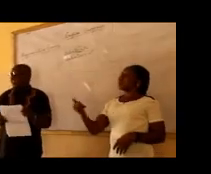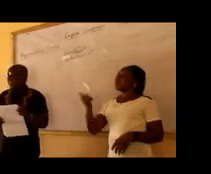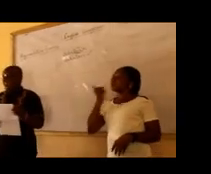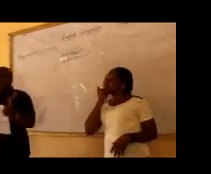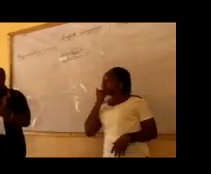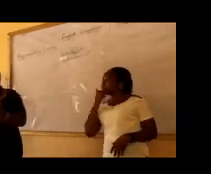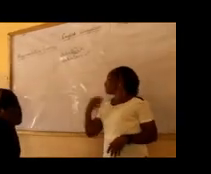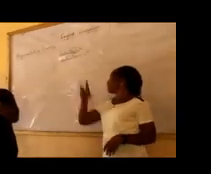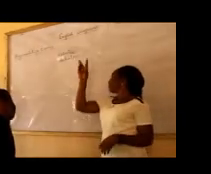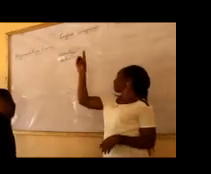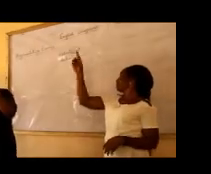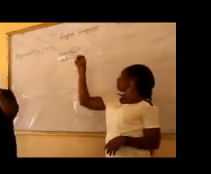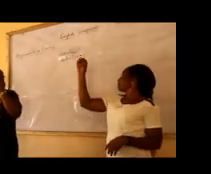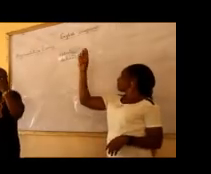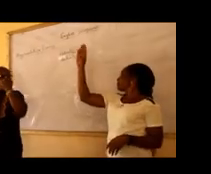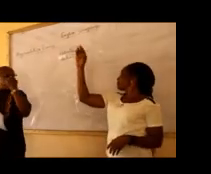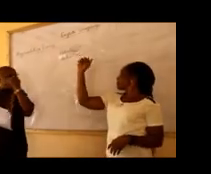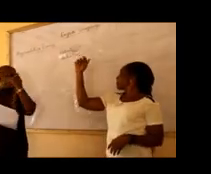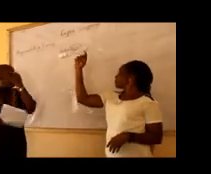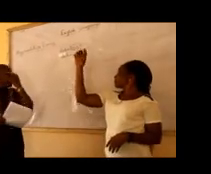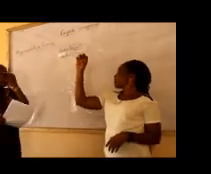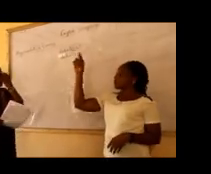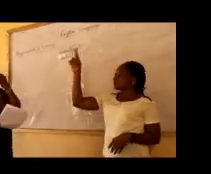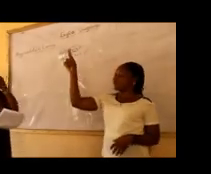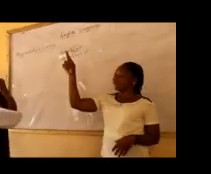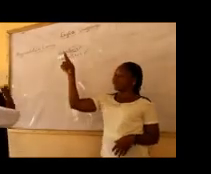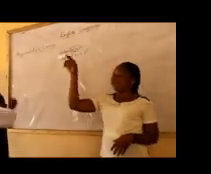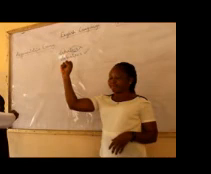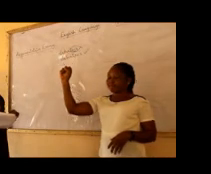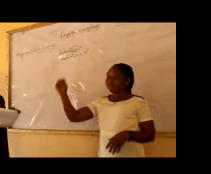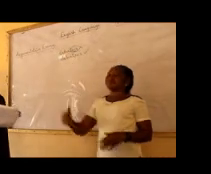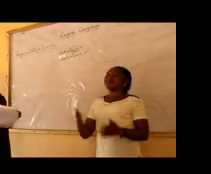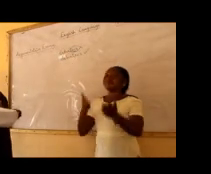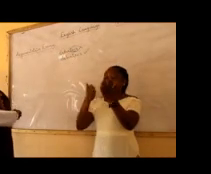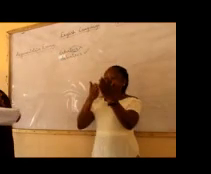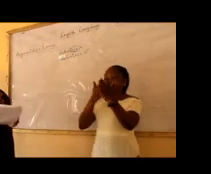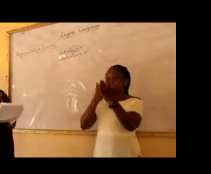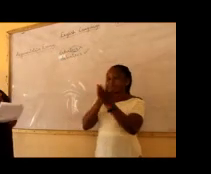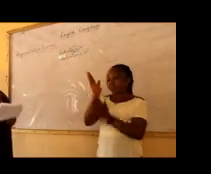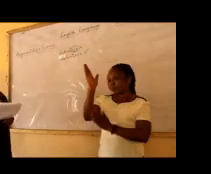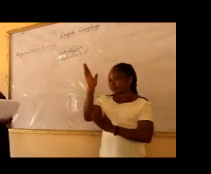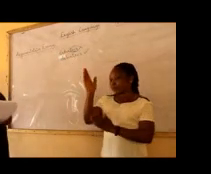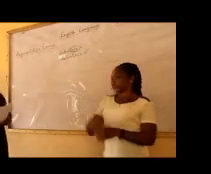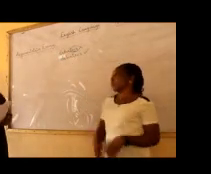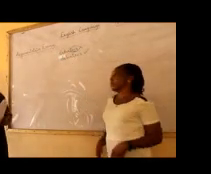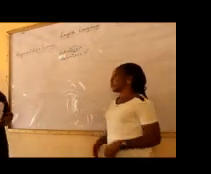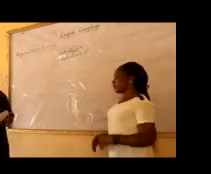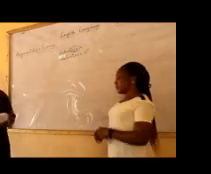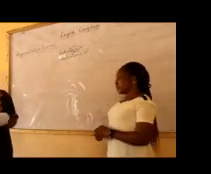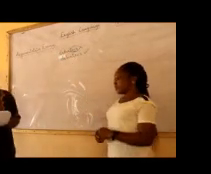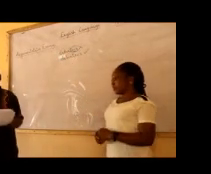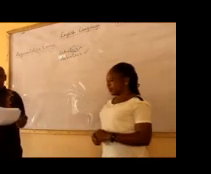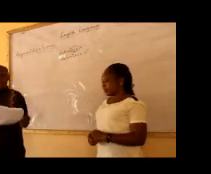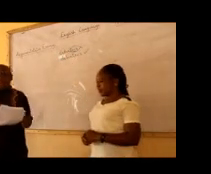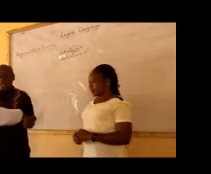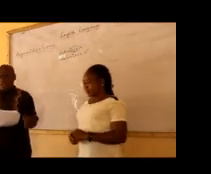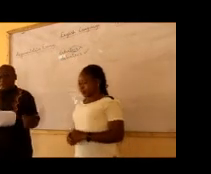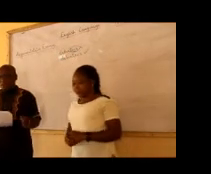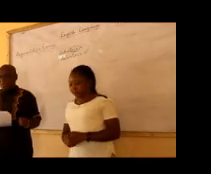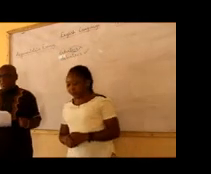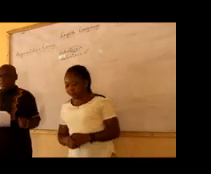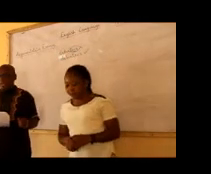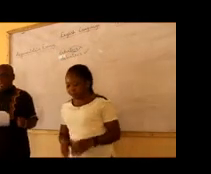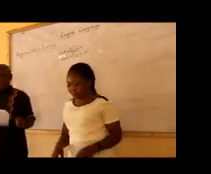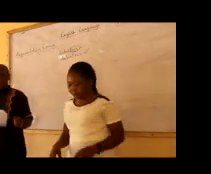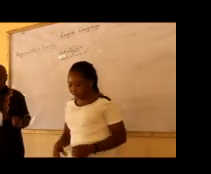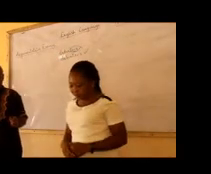penalized under expression, while everything that is underlined is penalized under